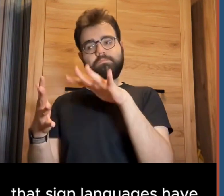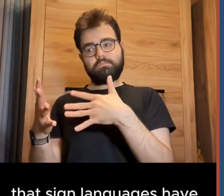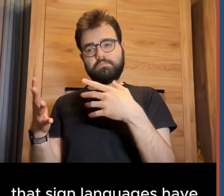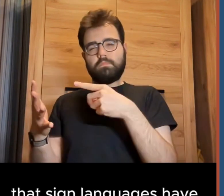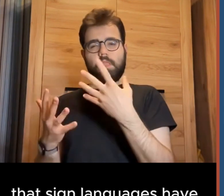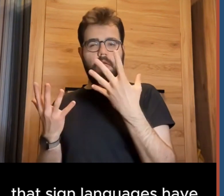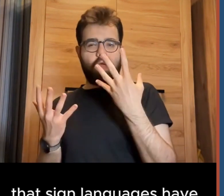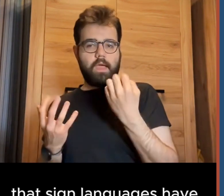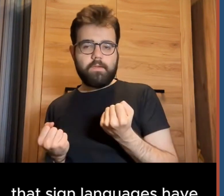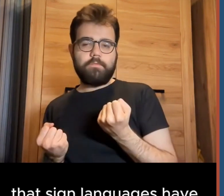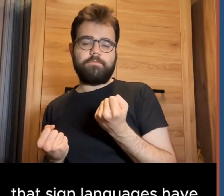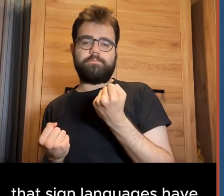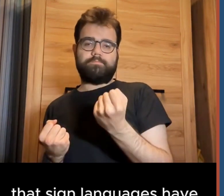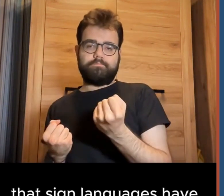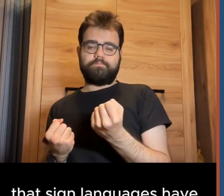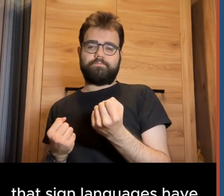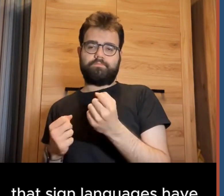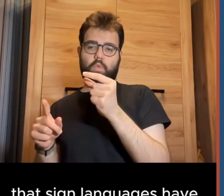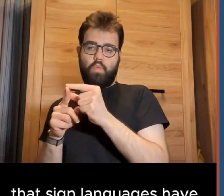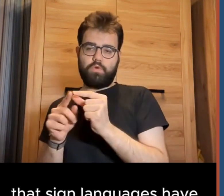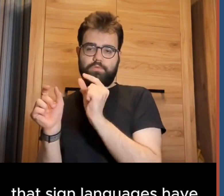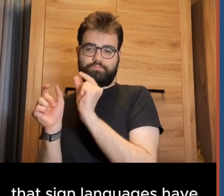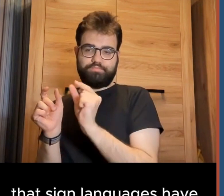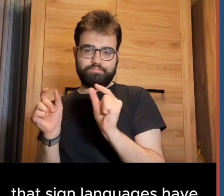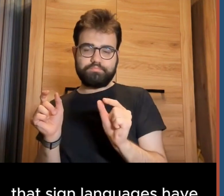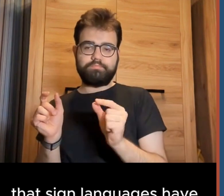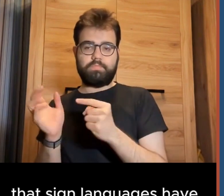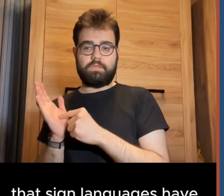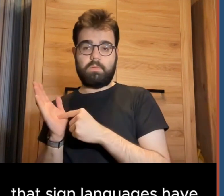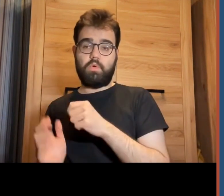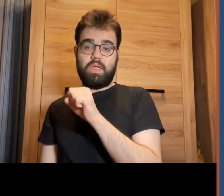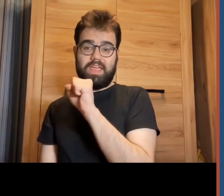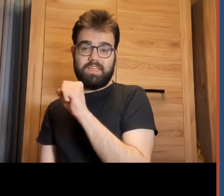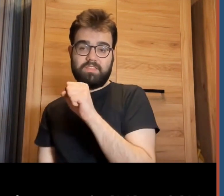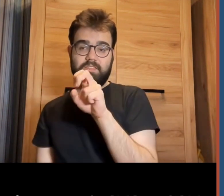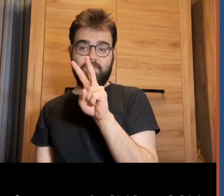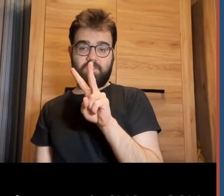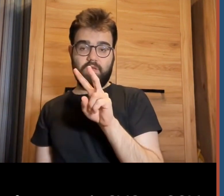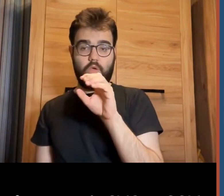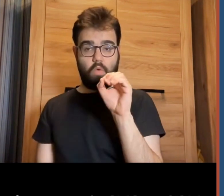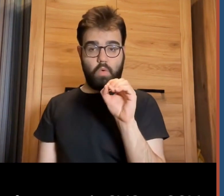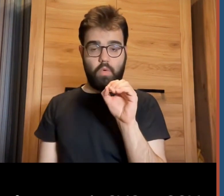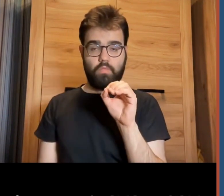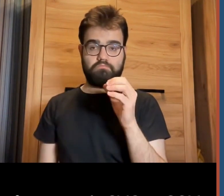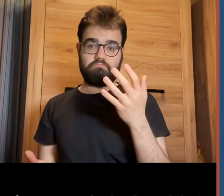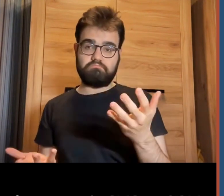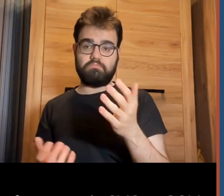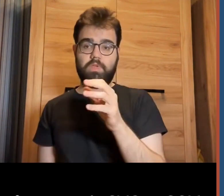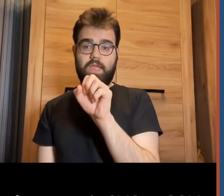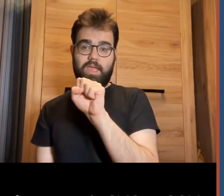So when it comes to word order, some researchers think that, or claim